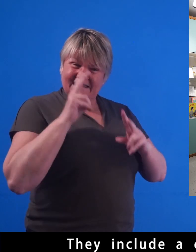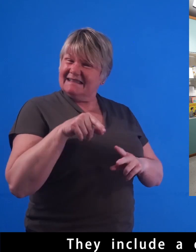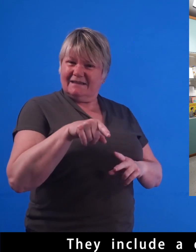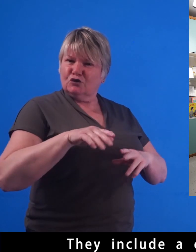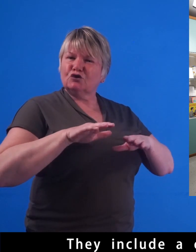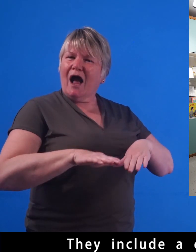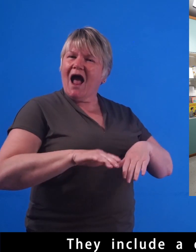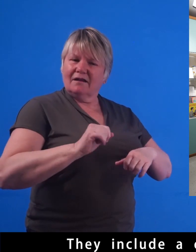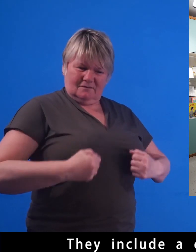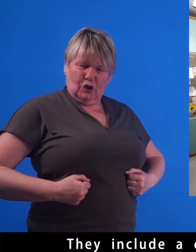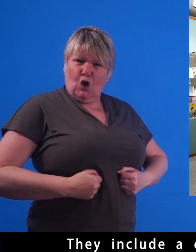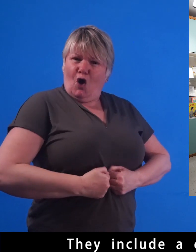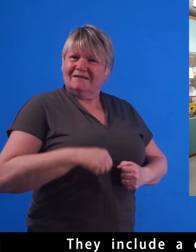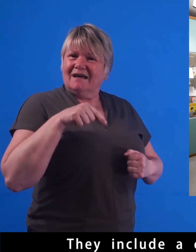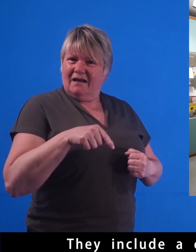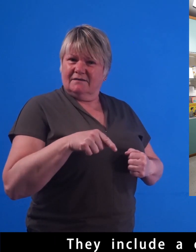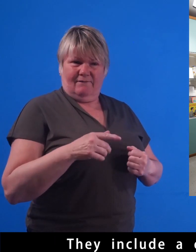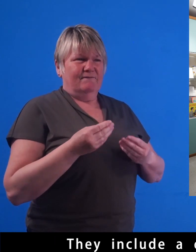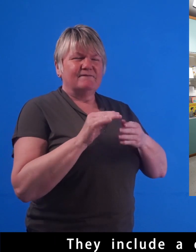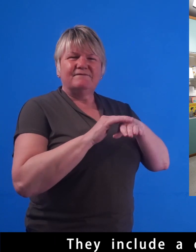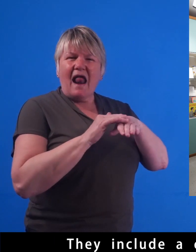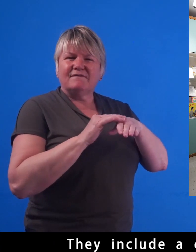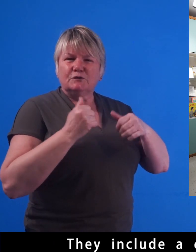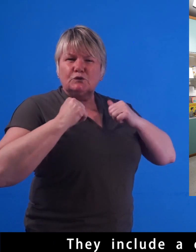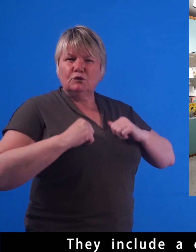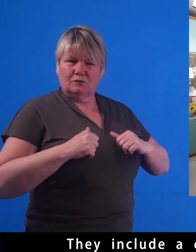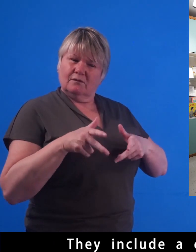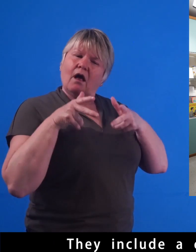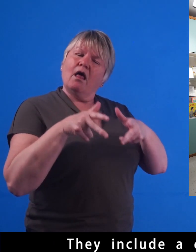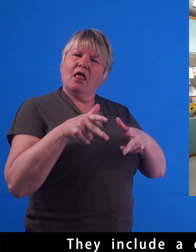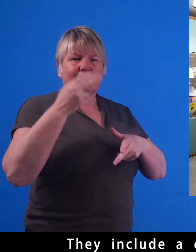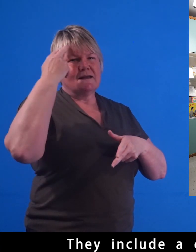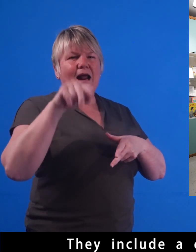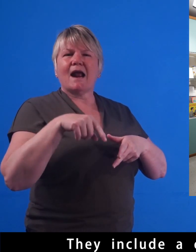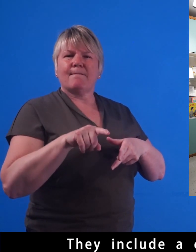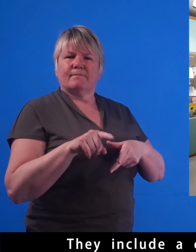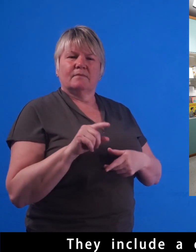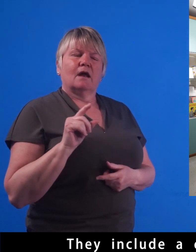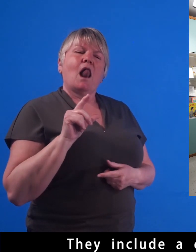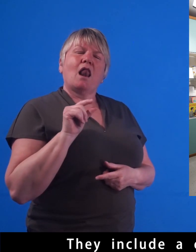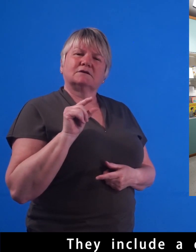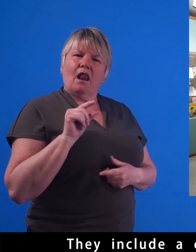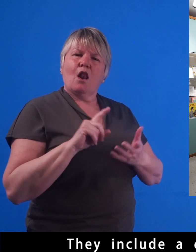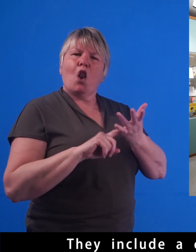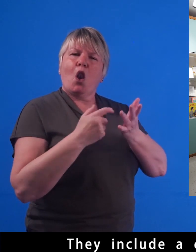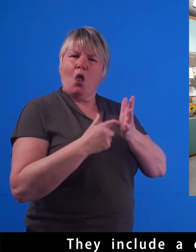They include a child's corset, a velvet suit known as a Little